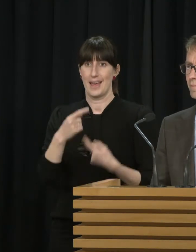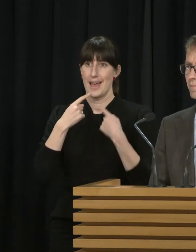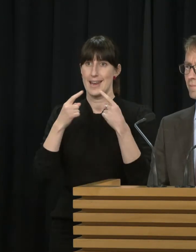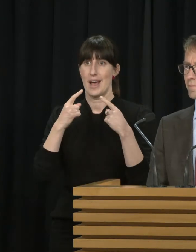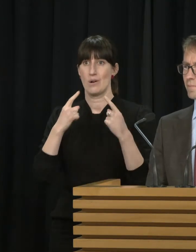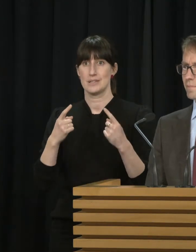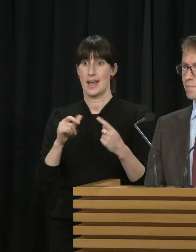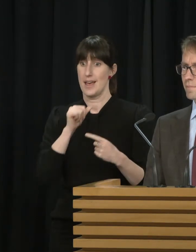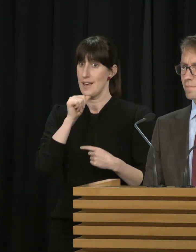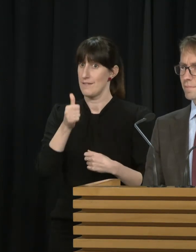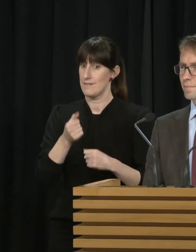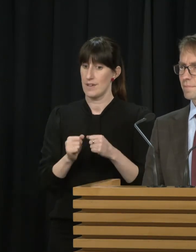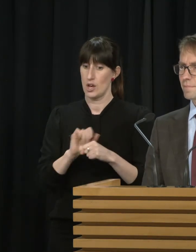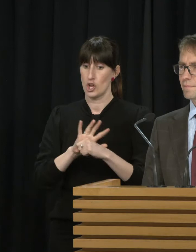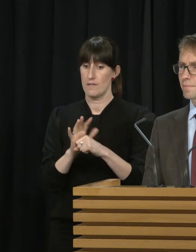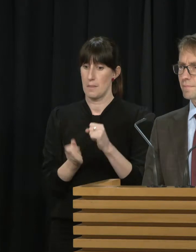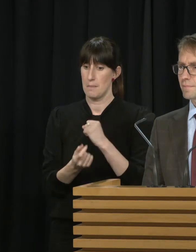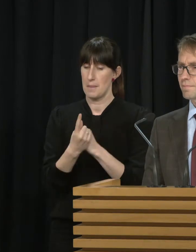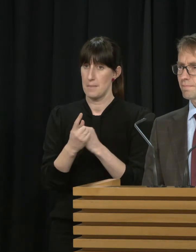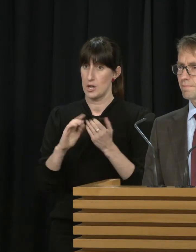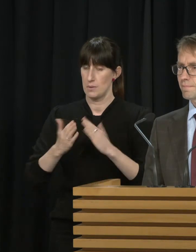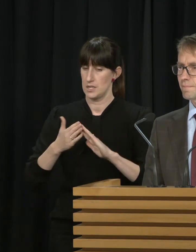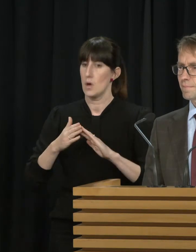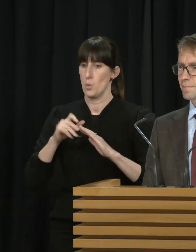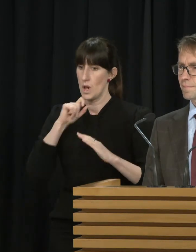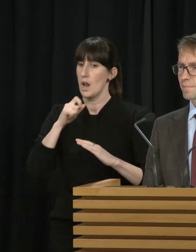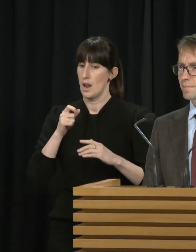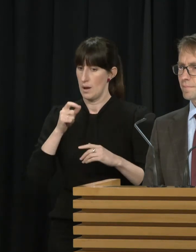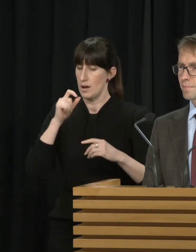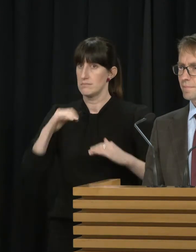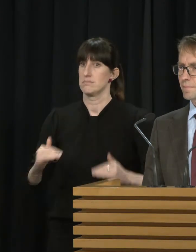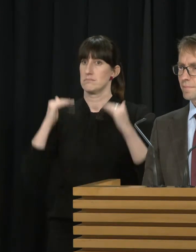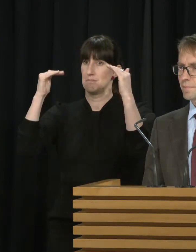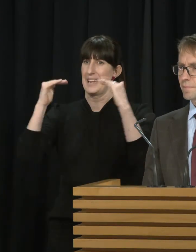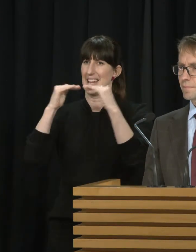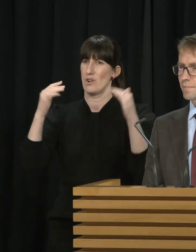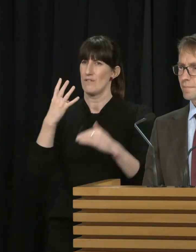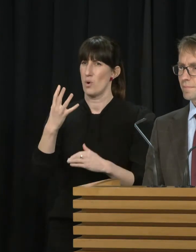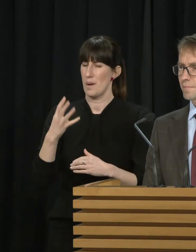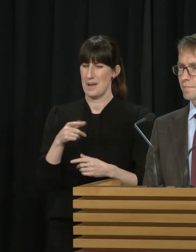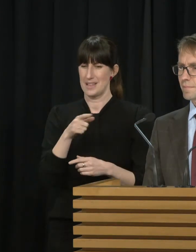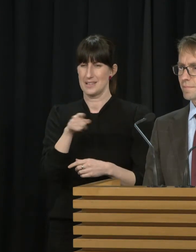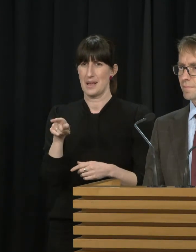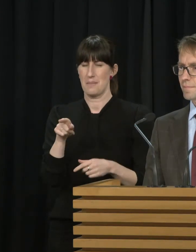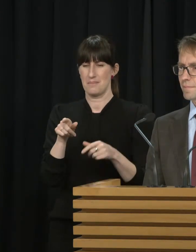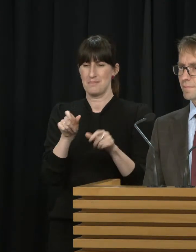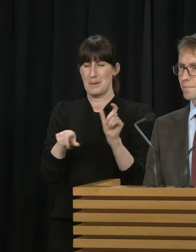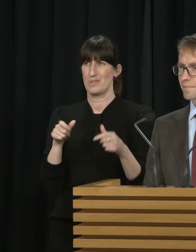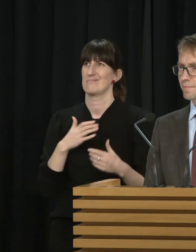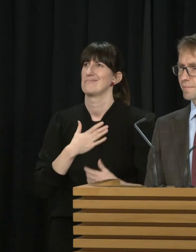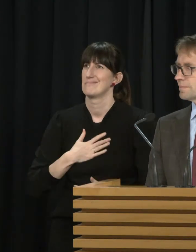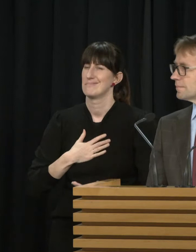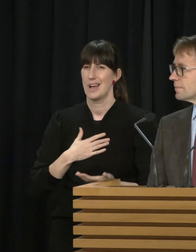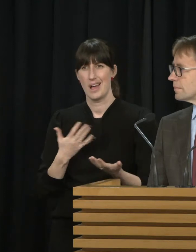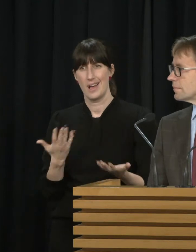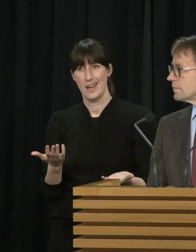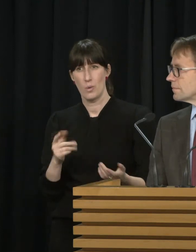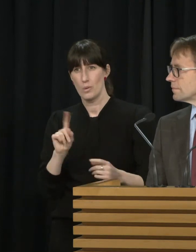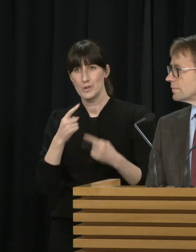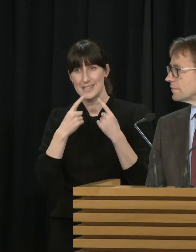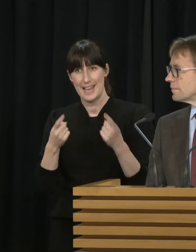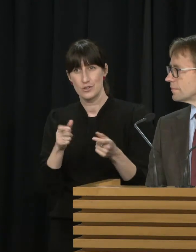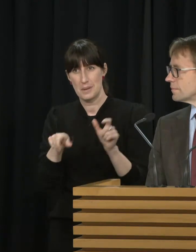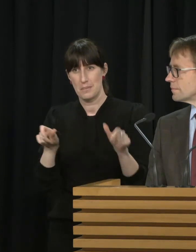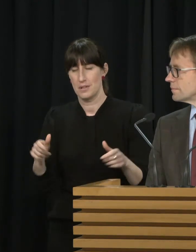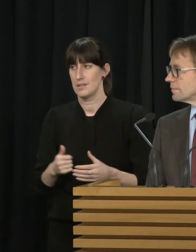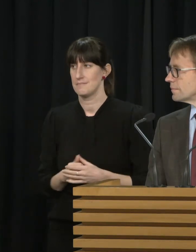would be quite likely if we had Delta in the community. What would you say to those people? I think if you read through all of the reports, you'll see that